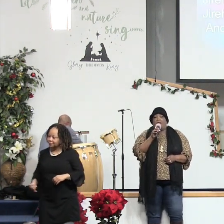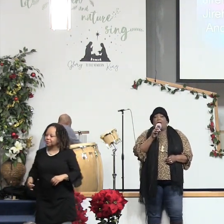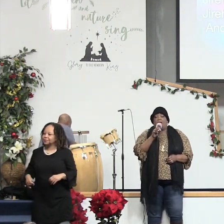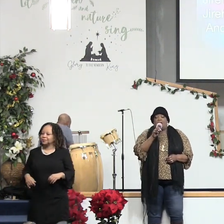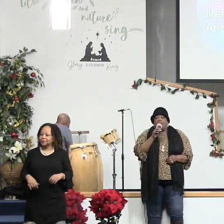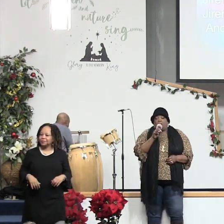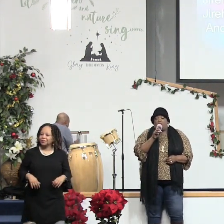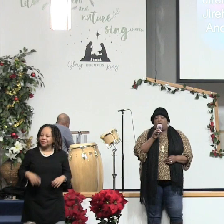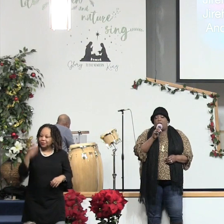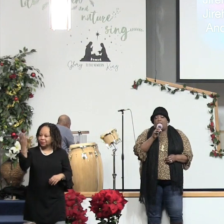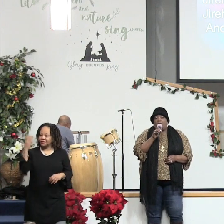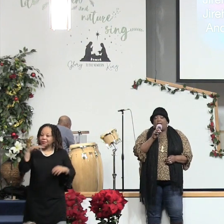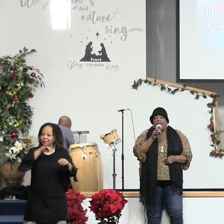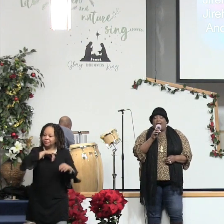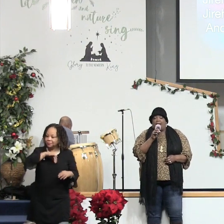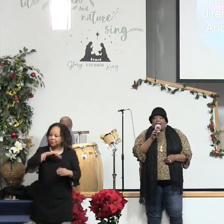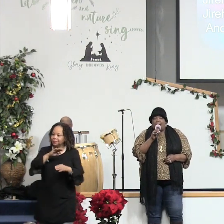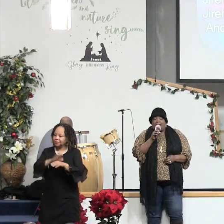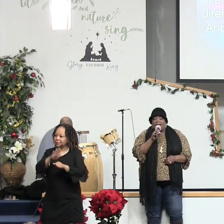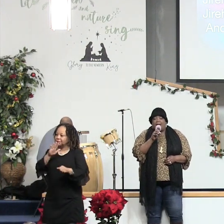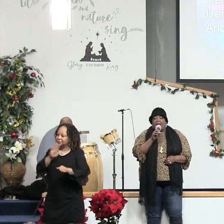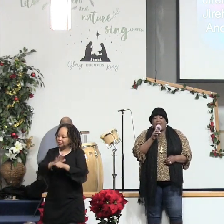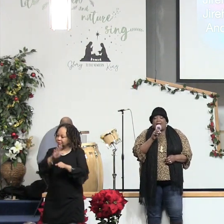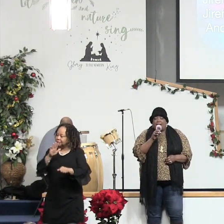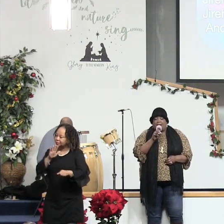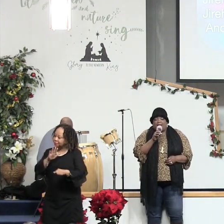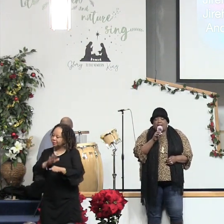are Jireh. You are